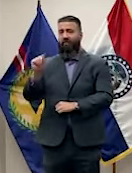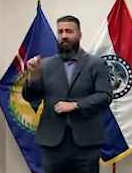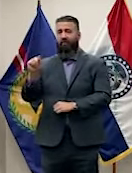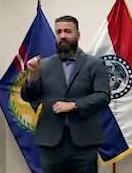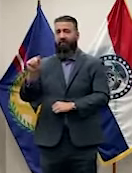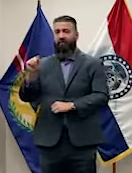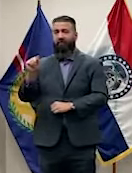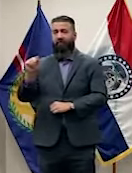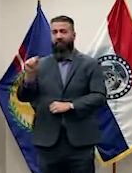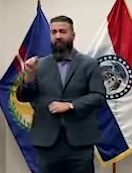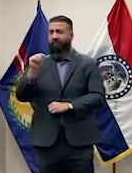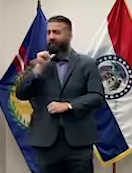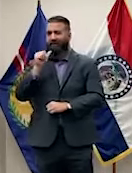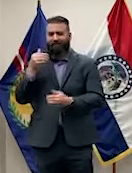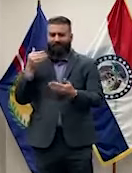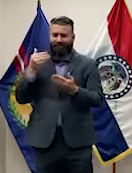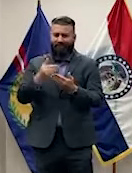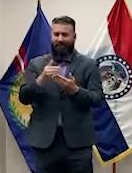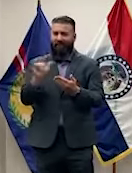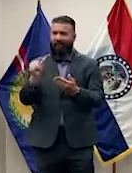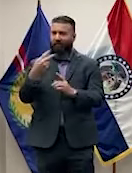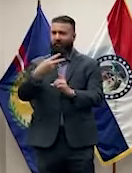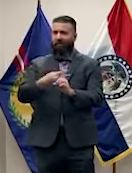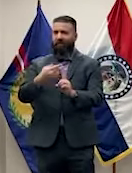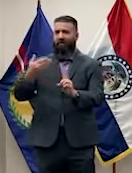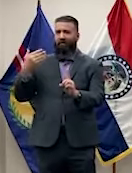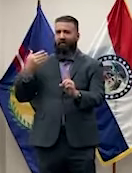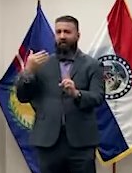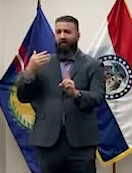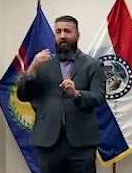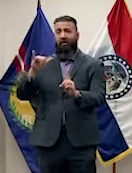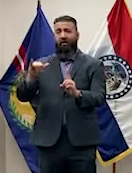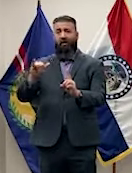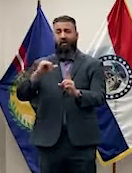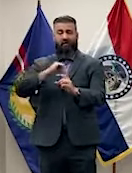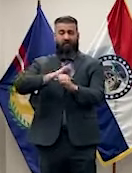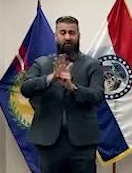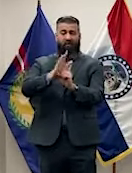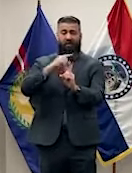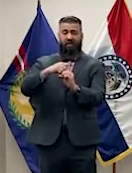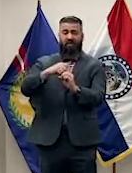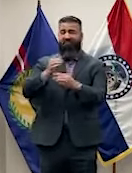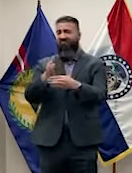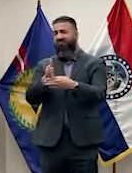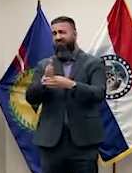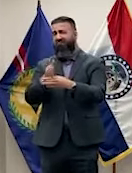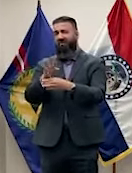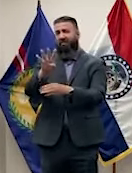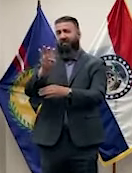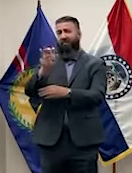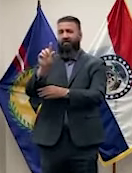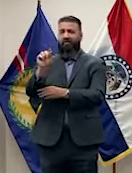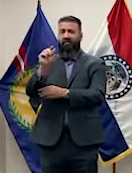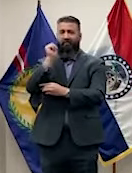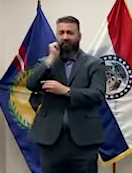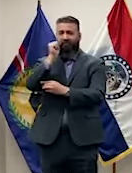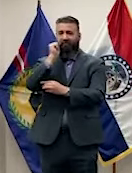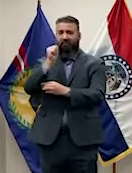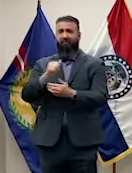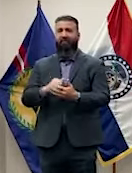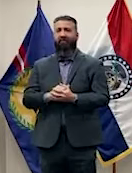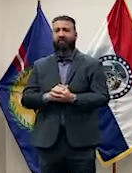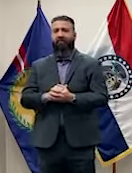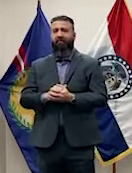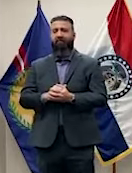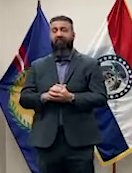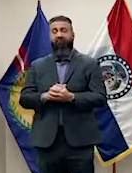as recently as 2 months ago, when the cases were averaging about 420 per day. While numbers are